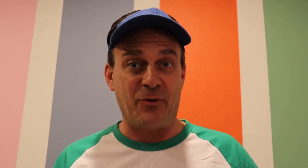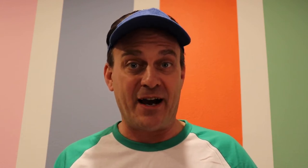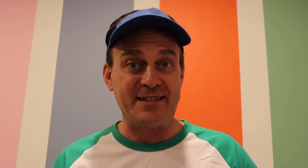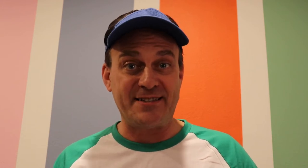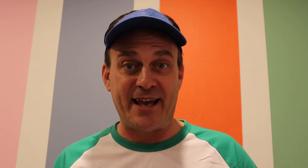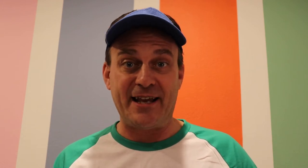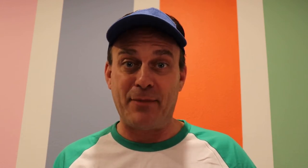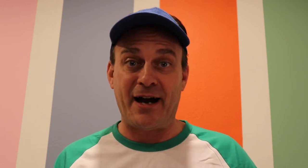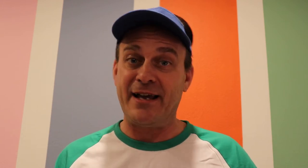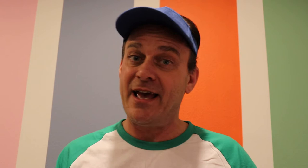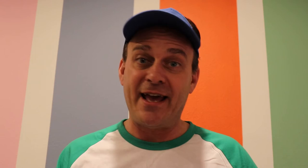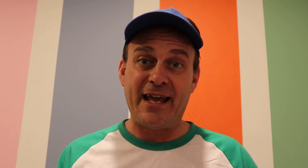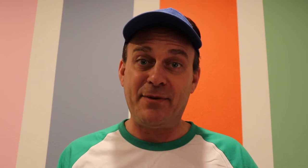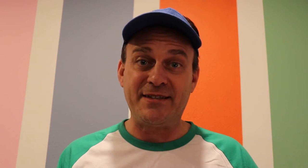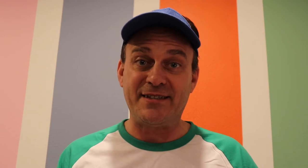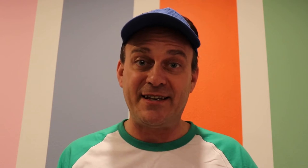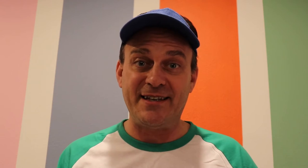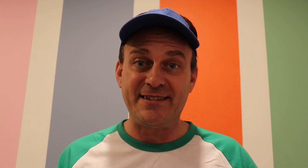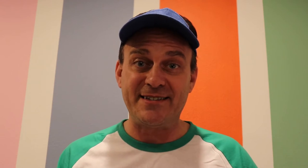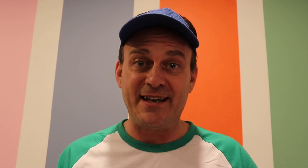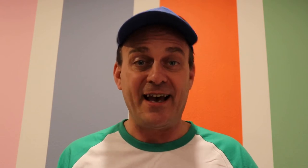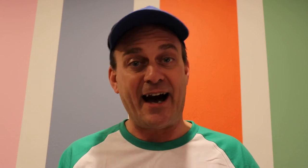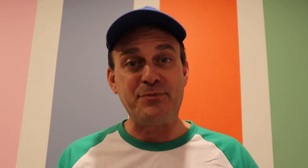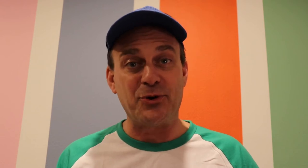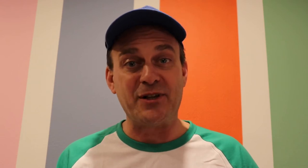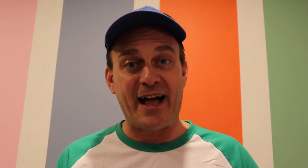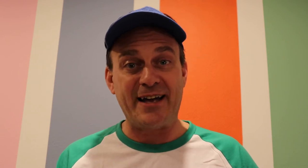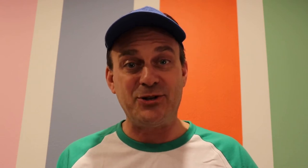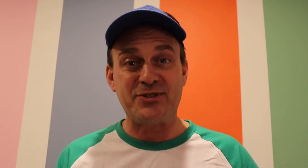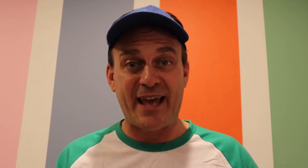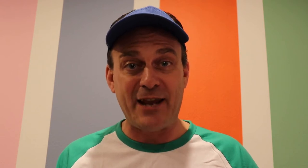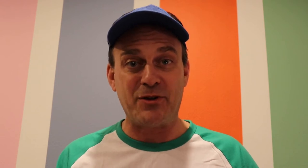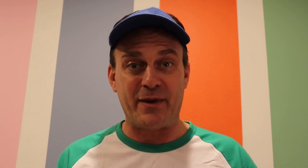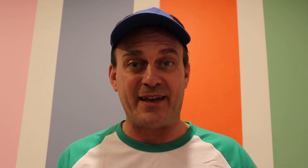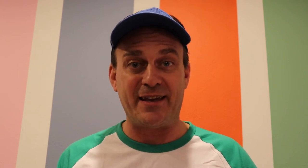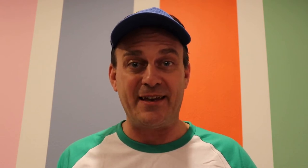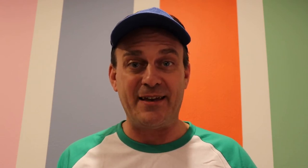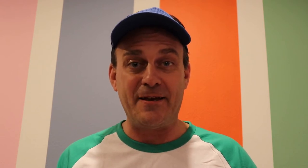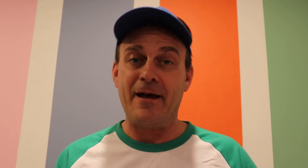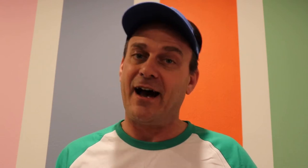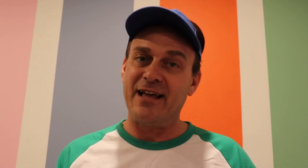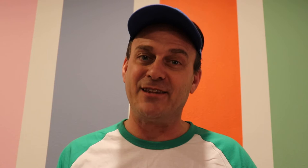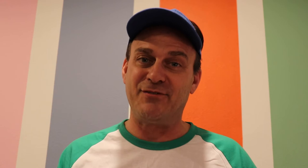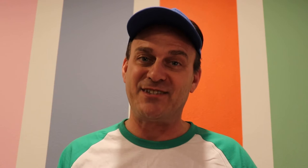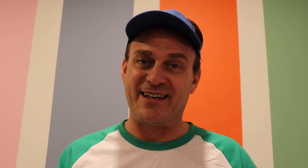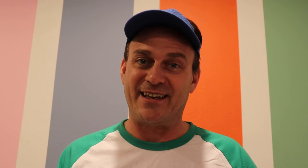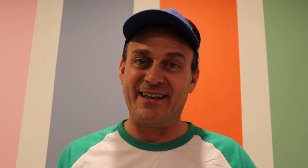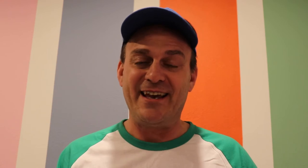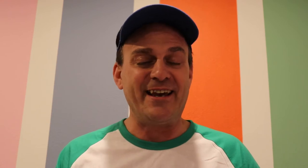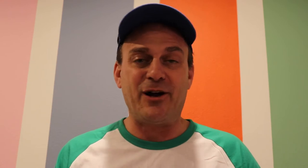I sang my ABCs. I'm so glad you sang with me. I love singing. It